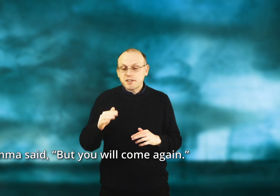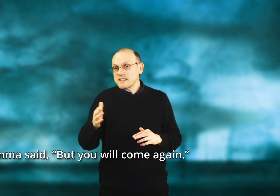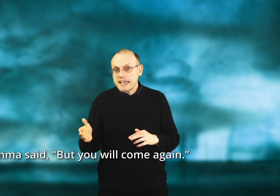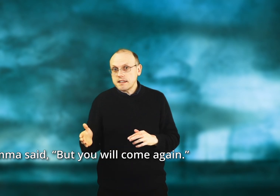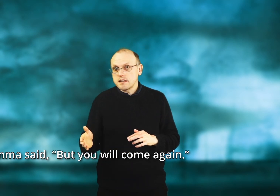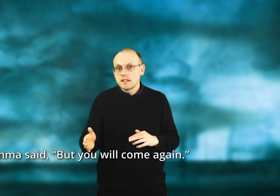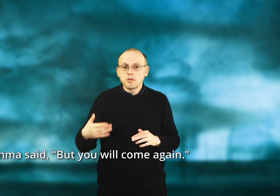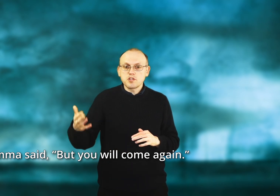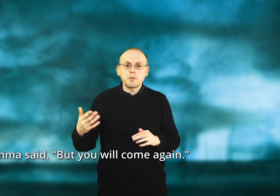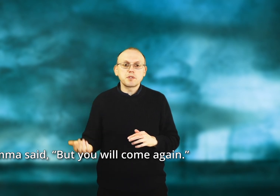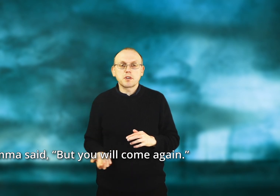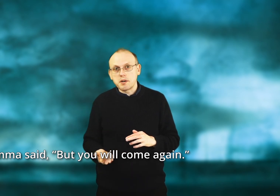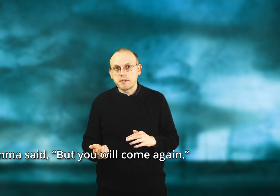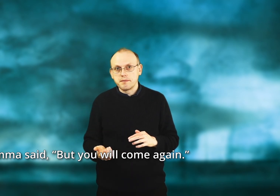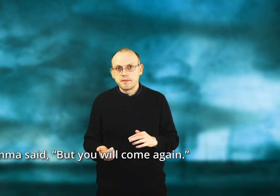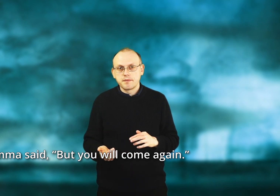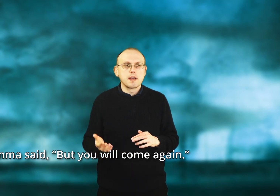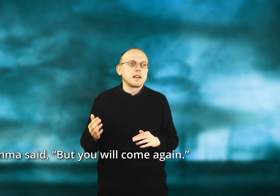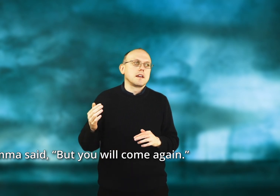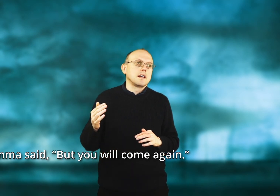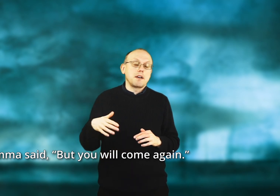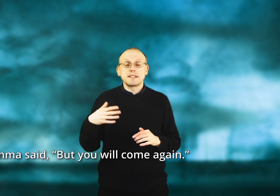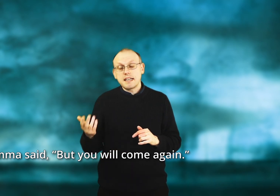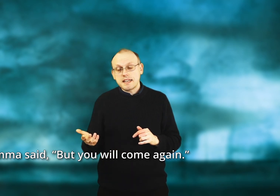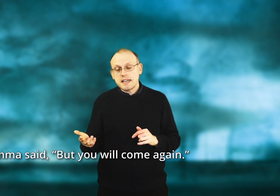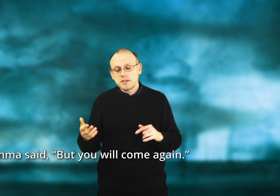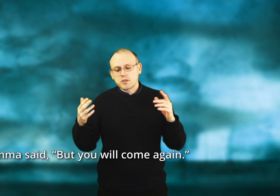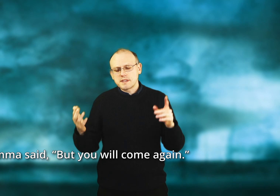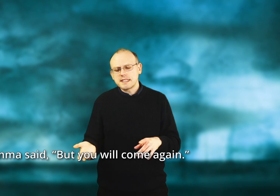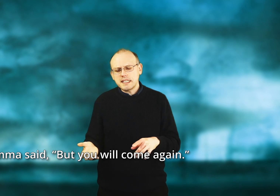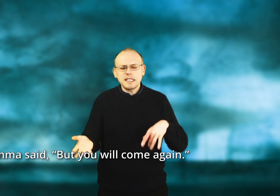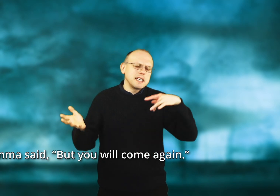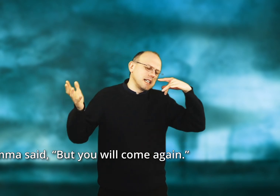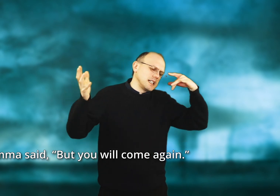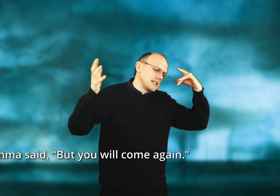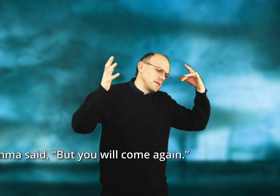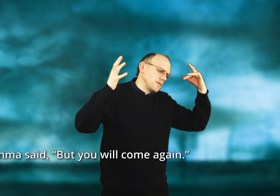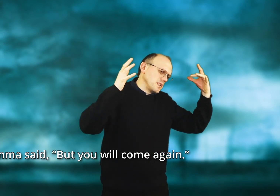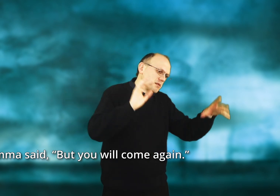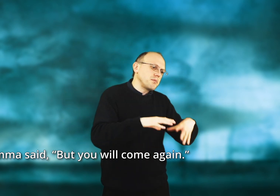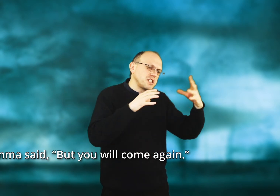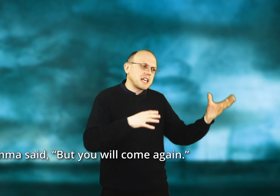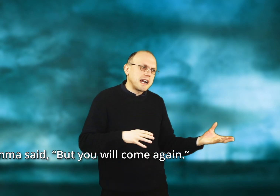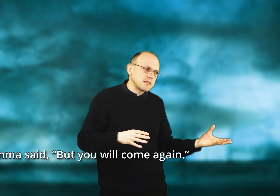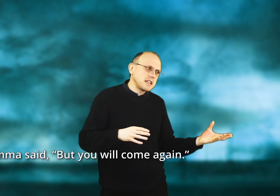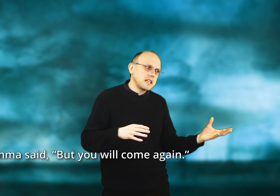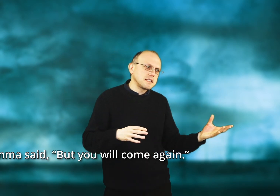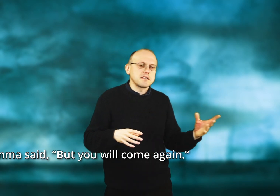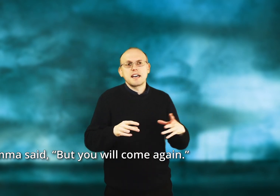said, we usually put a comma. Having said that, you could see some publishing houses that